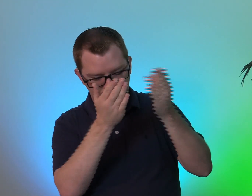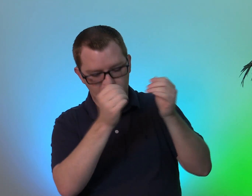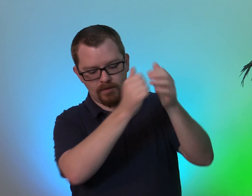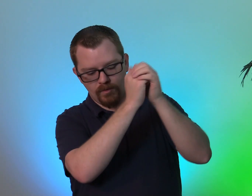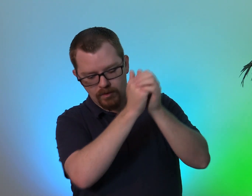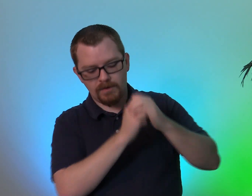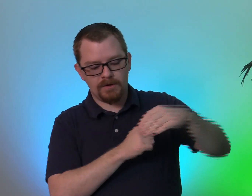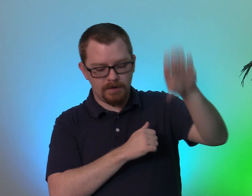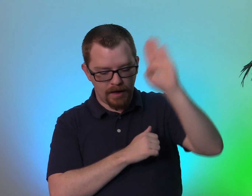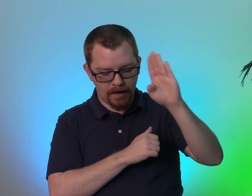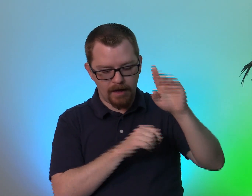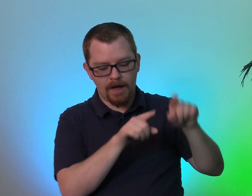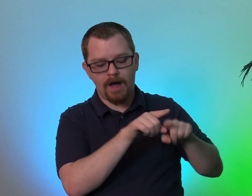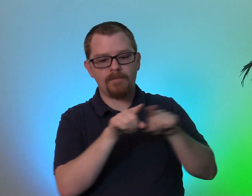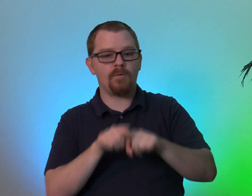we serve and worship God